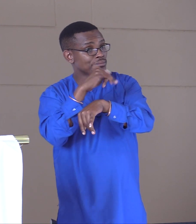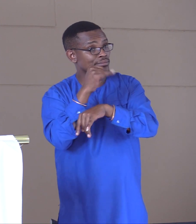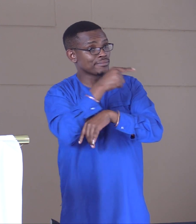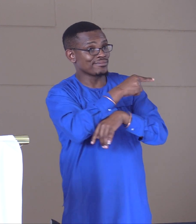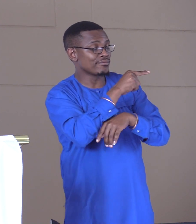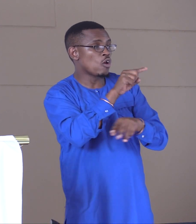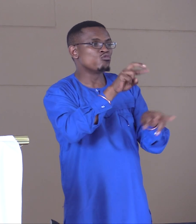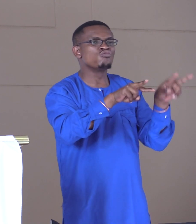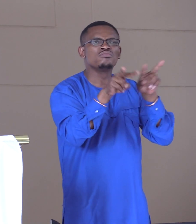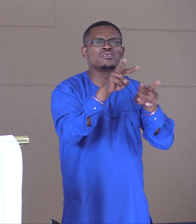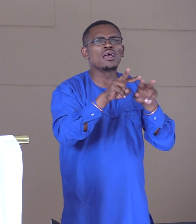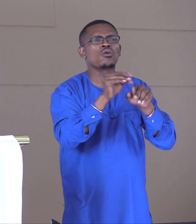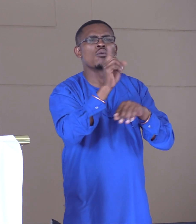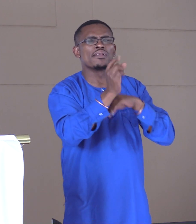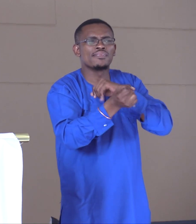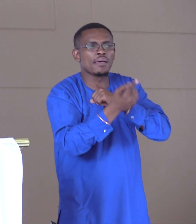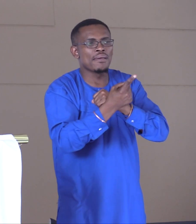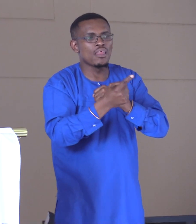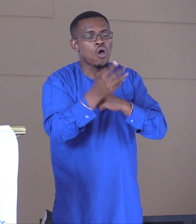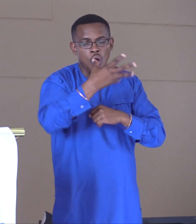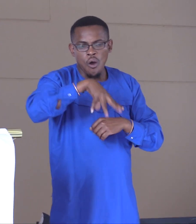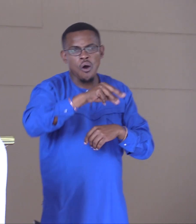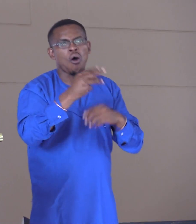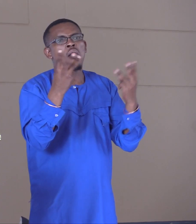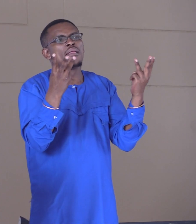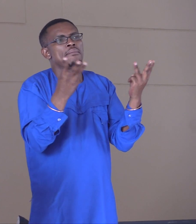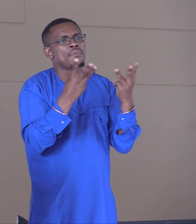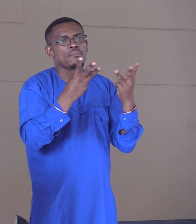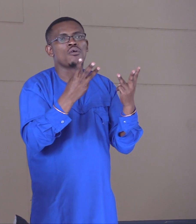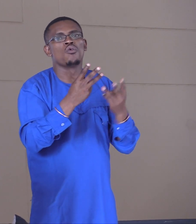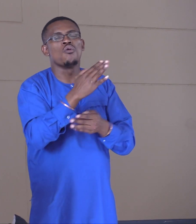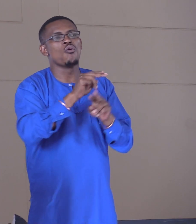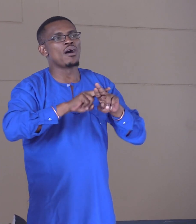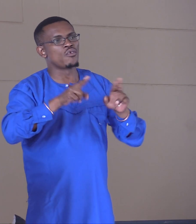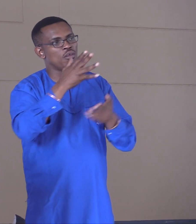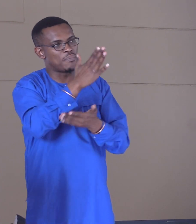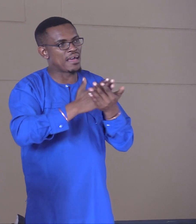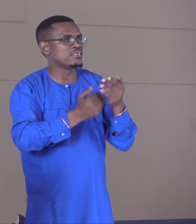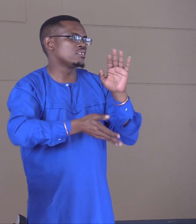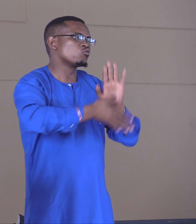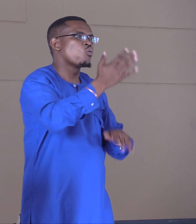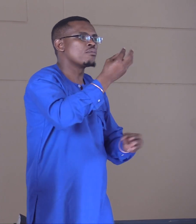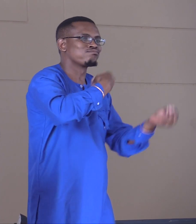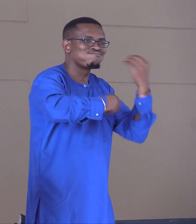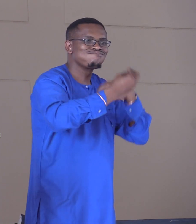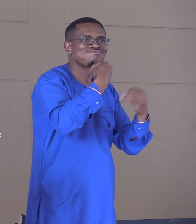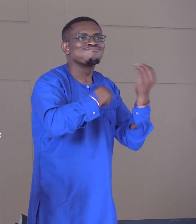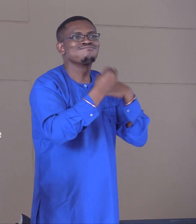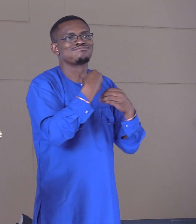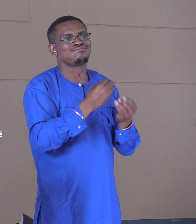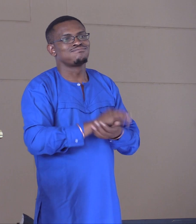that, all the other people who are not part of the MECs entourage can go and eat. We know